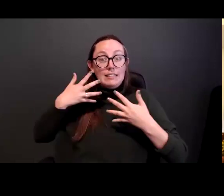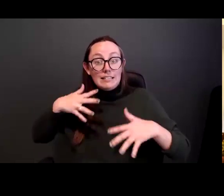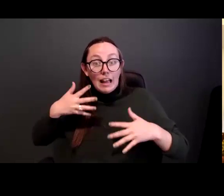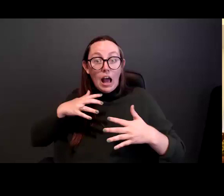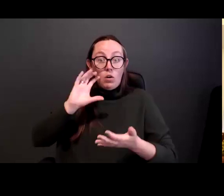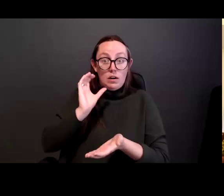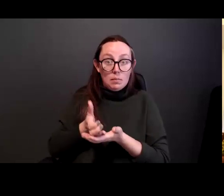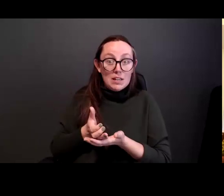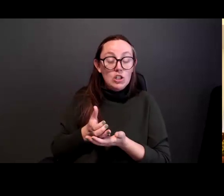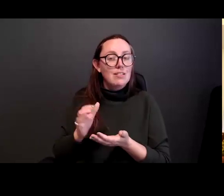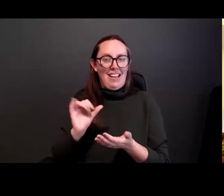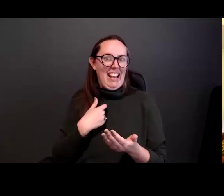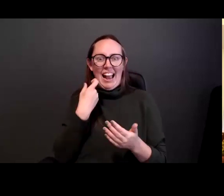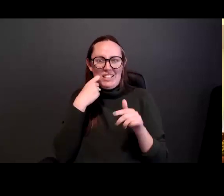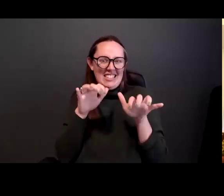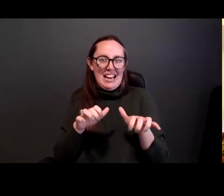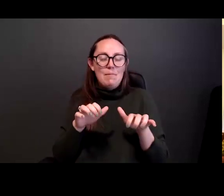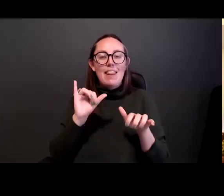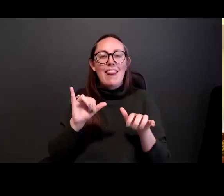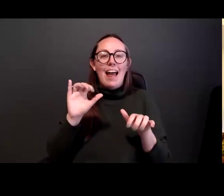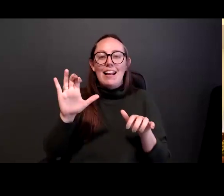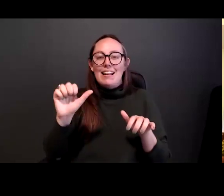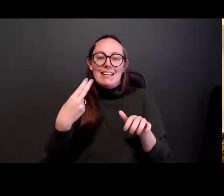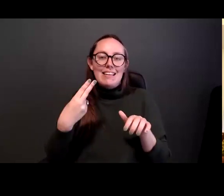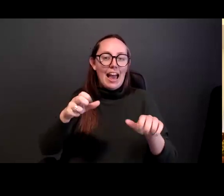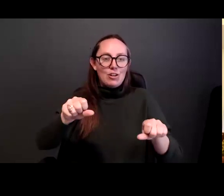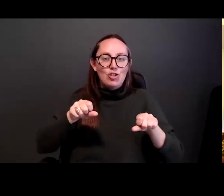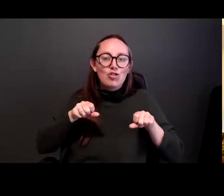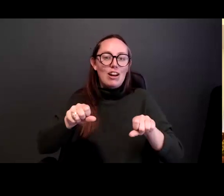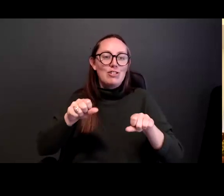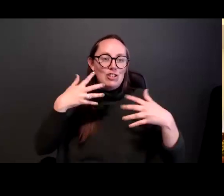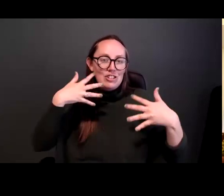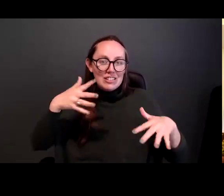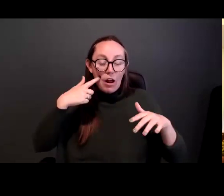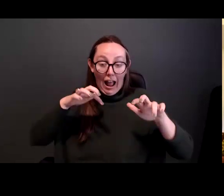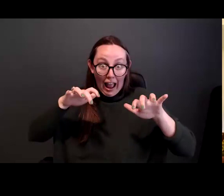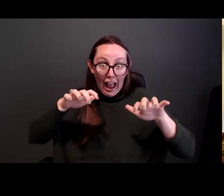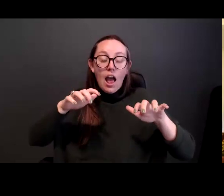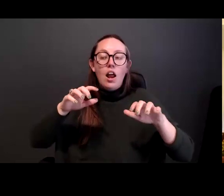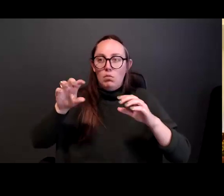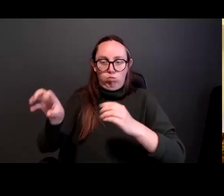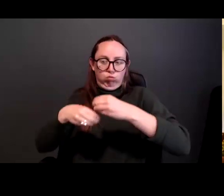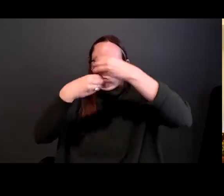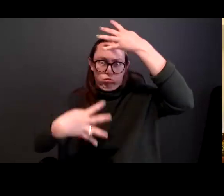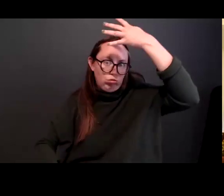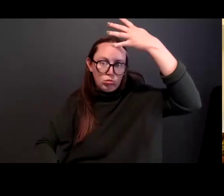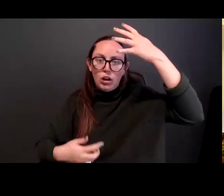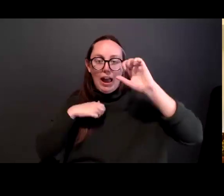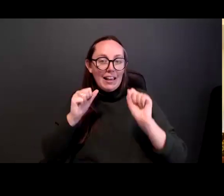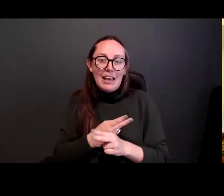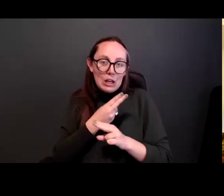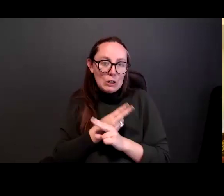whole bunch of results that are all openly licensed. Oh, that's fantastic. Thank you so much for that. It's